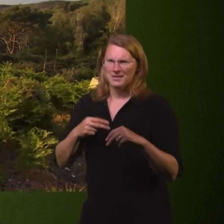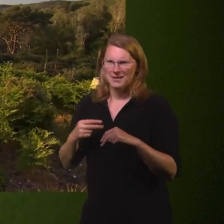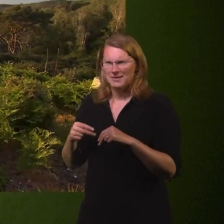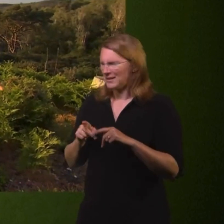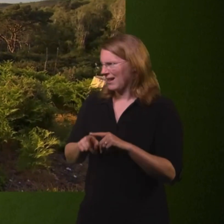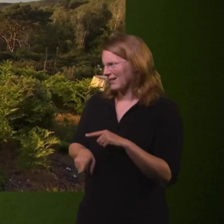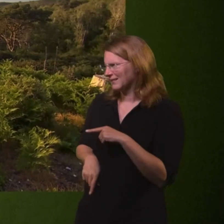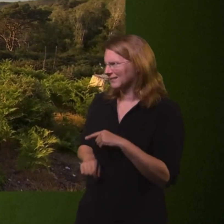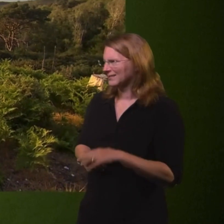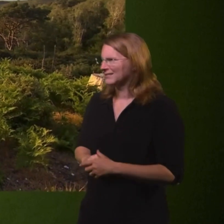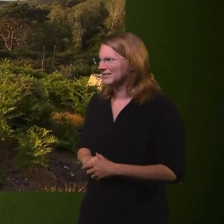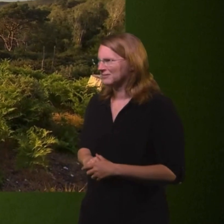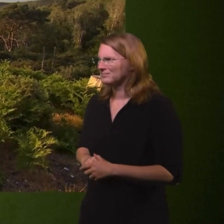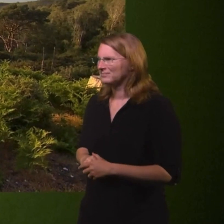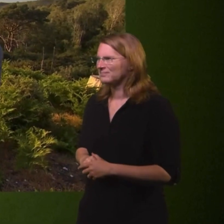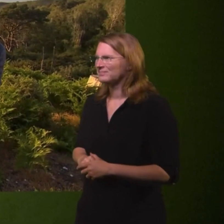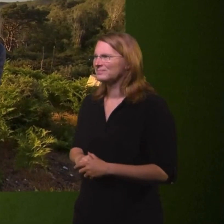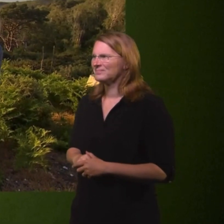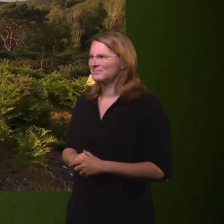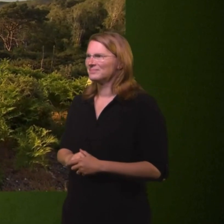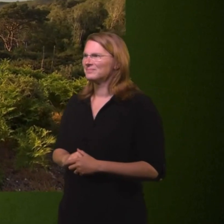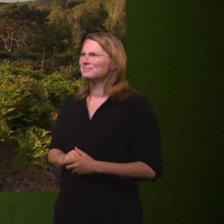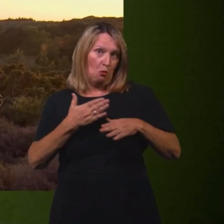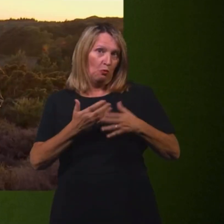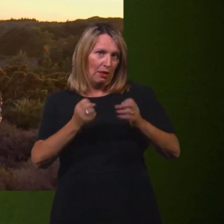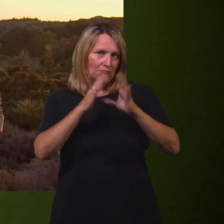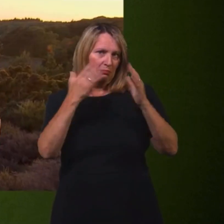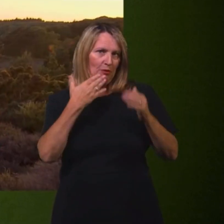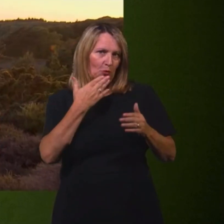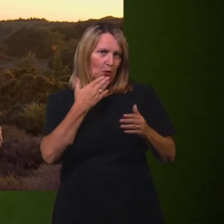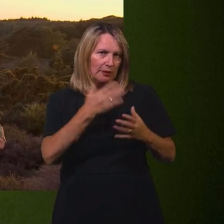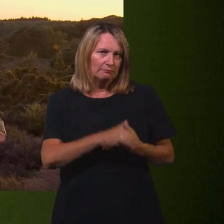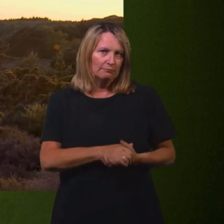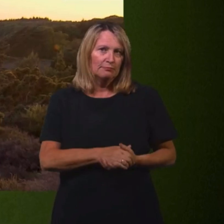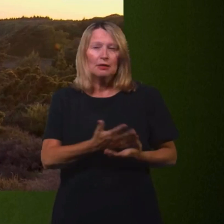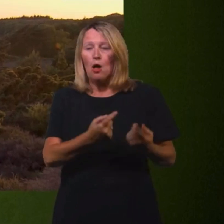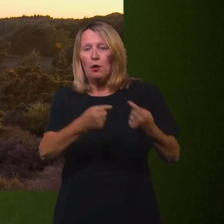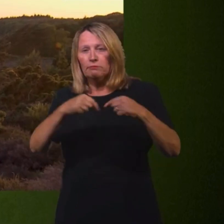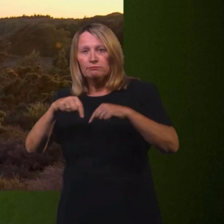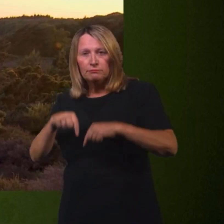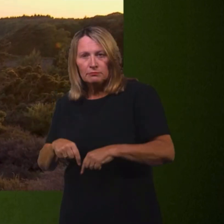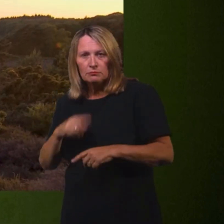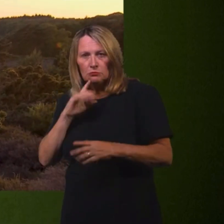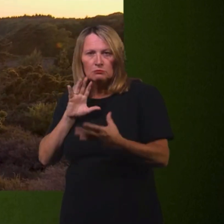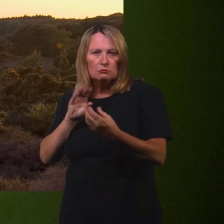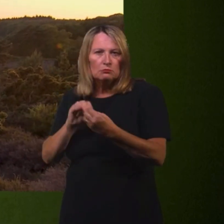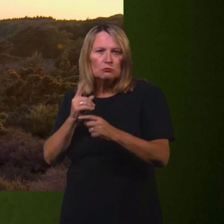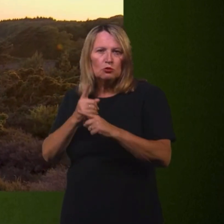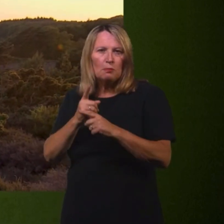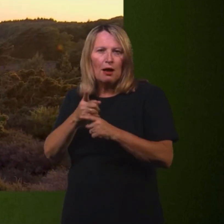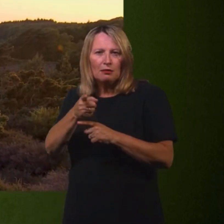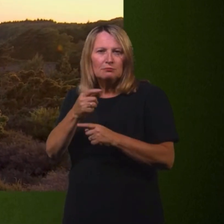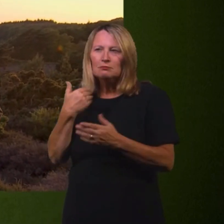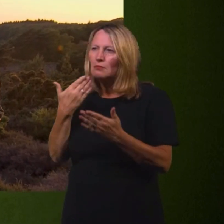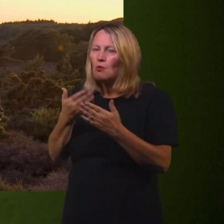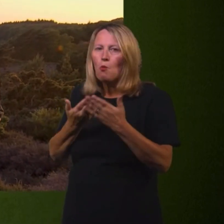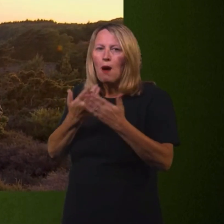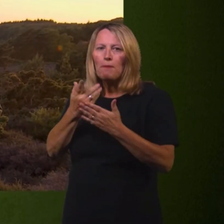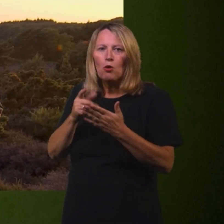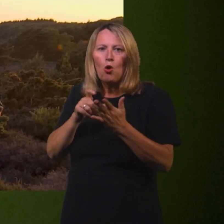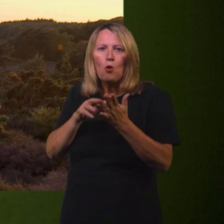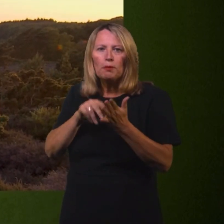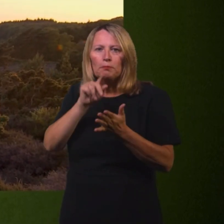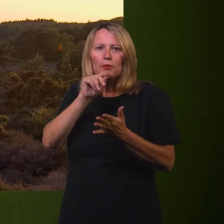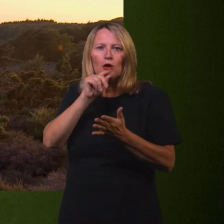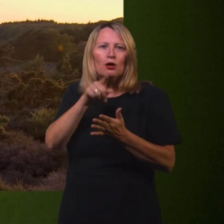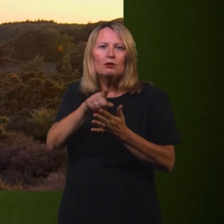not that exciting. You should see me listening to The Clash. Let's bring us back to the here and now and to an update on a nest that it